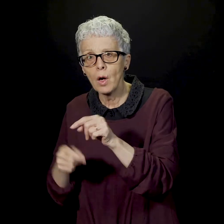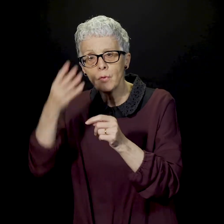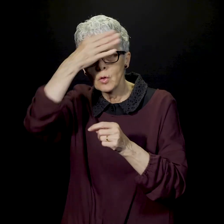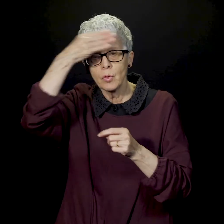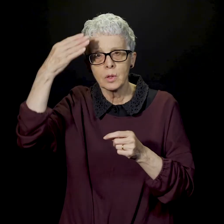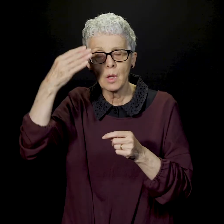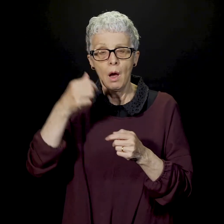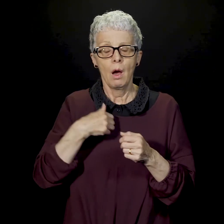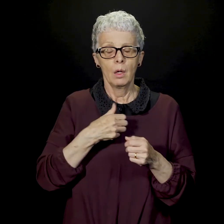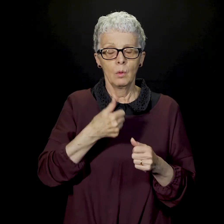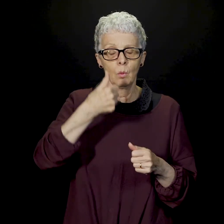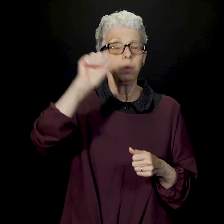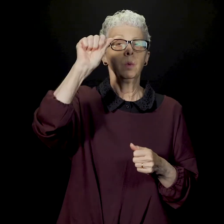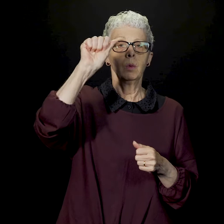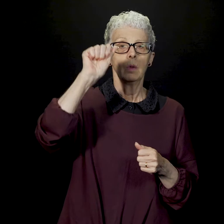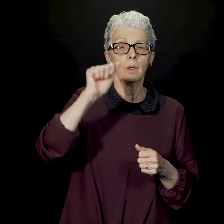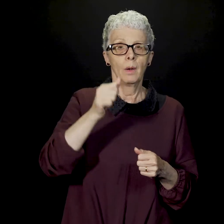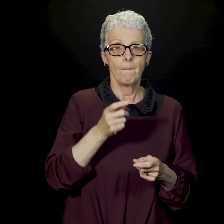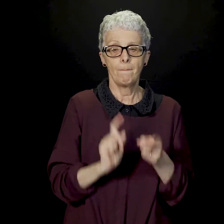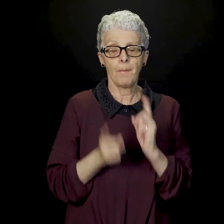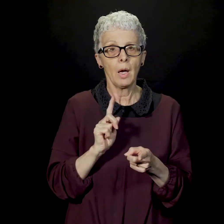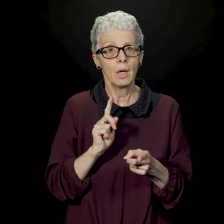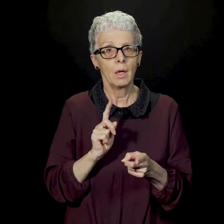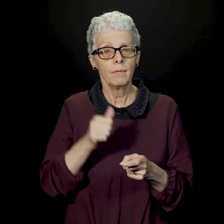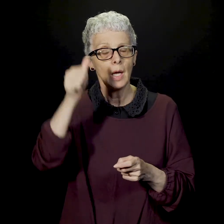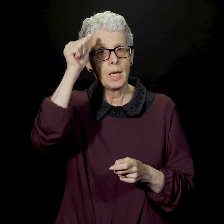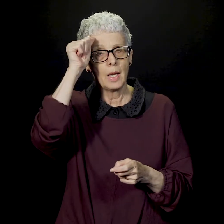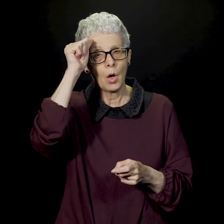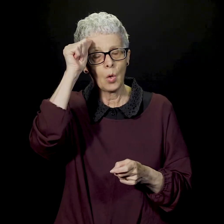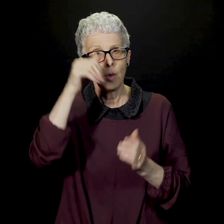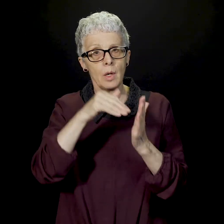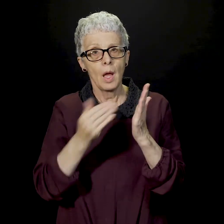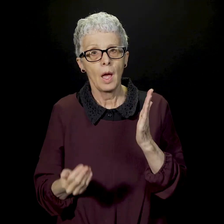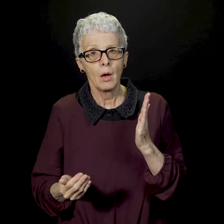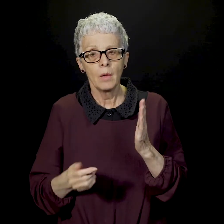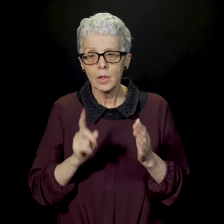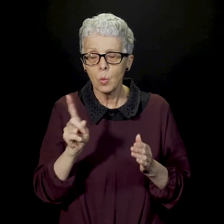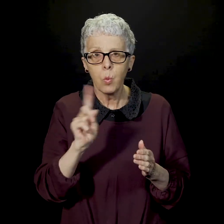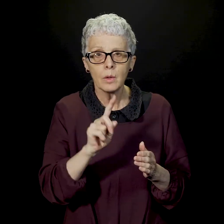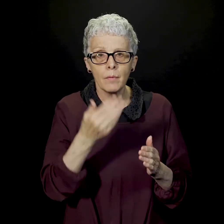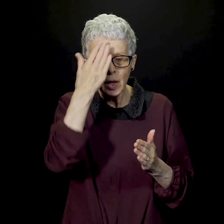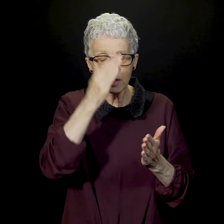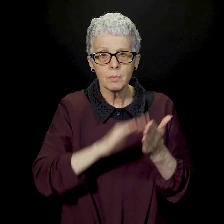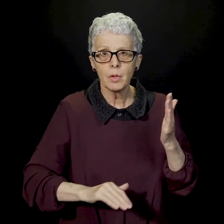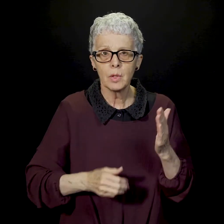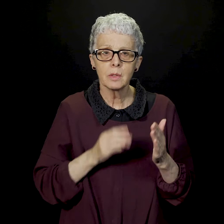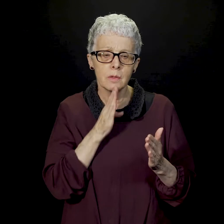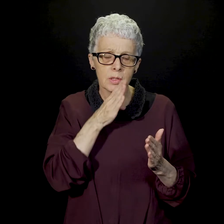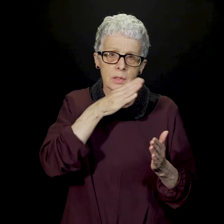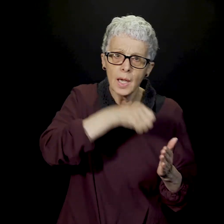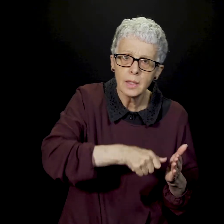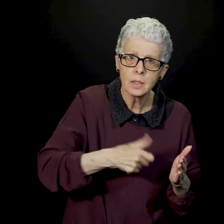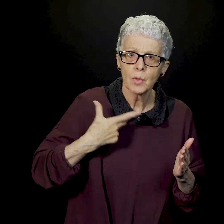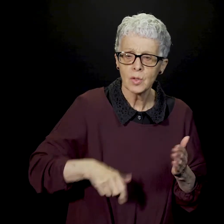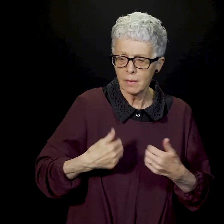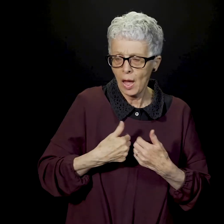just illuminated for them. It was illuminated, the fact that they were experiencing a tremendous grief because they had lost